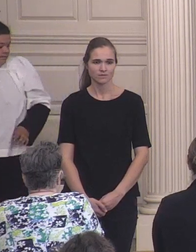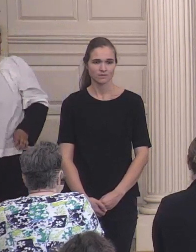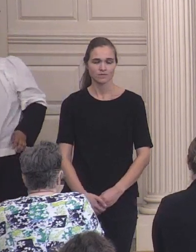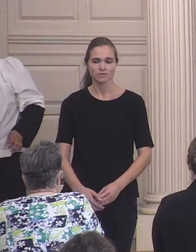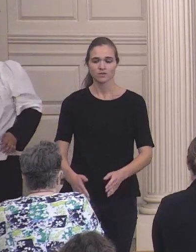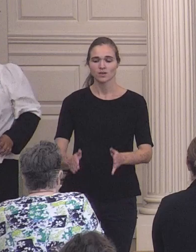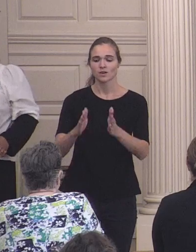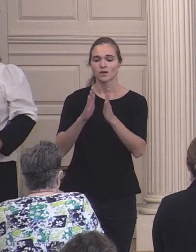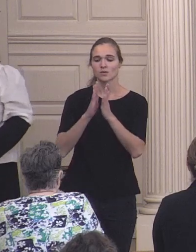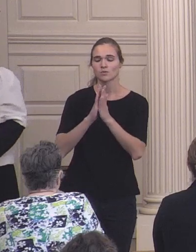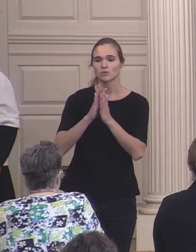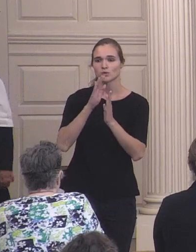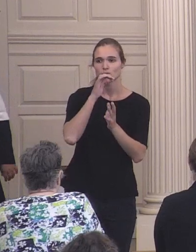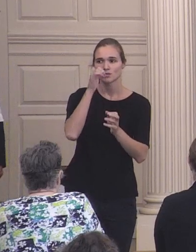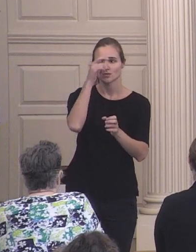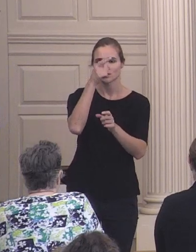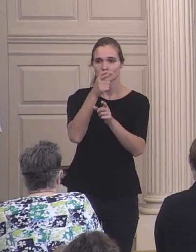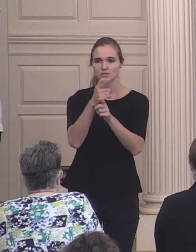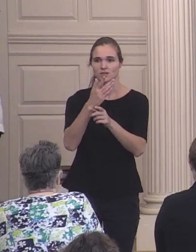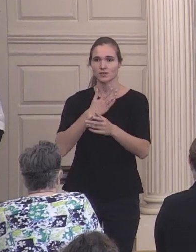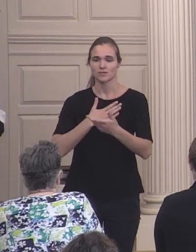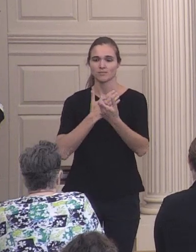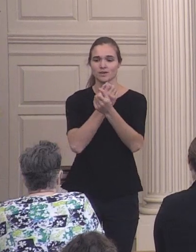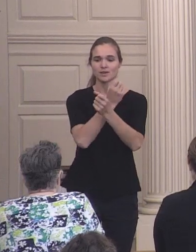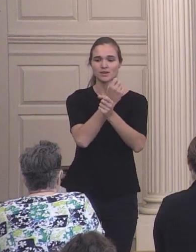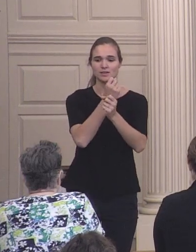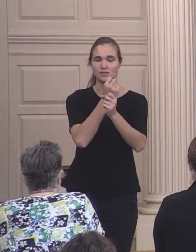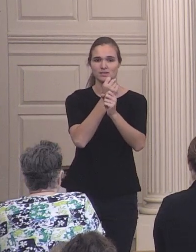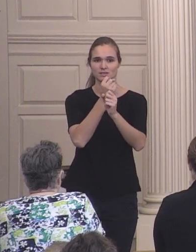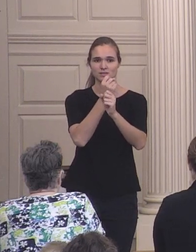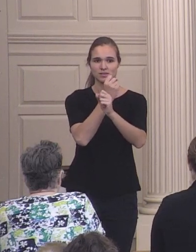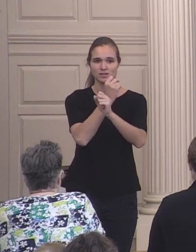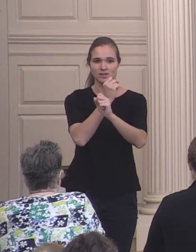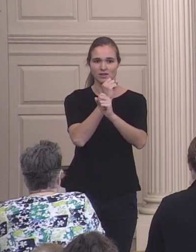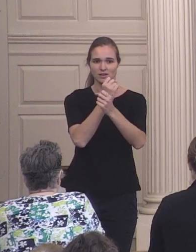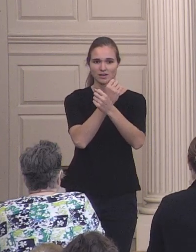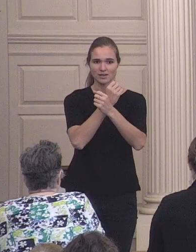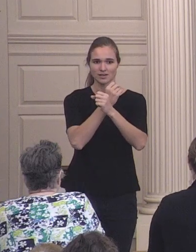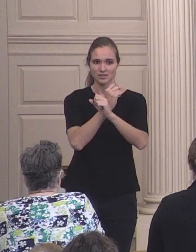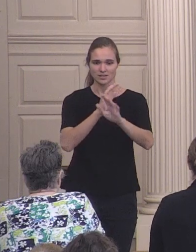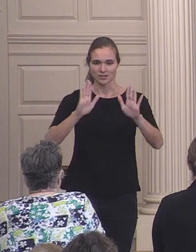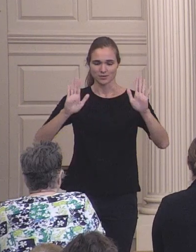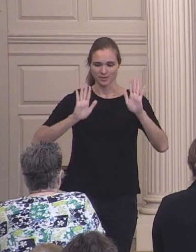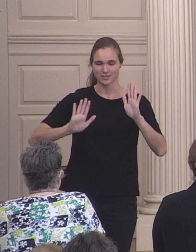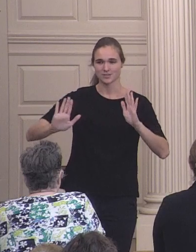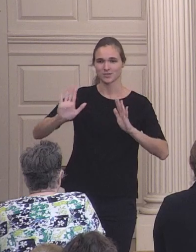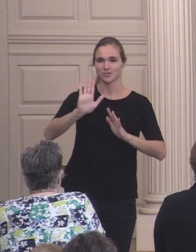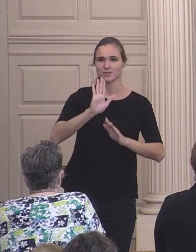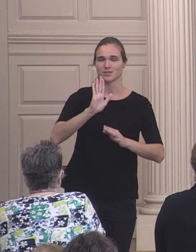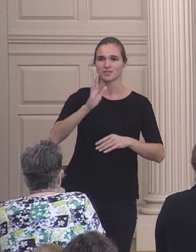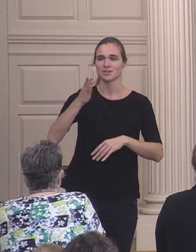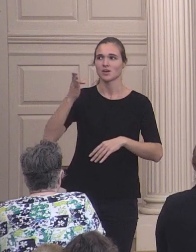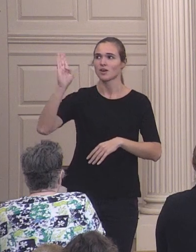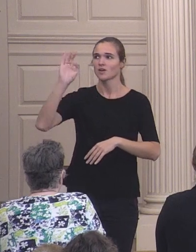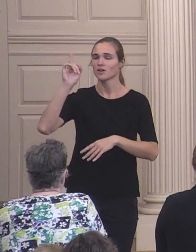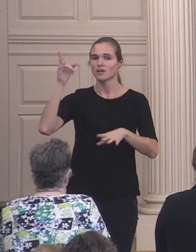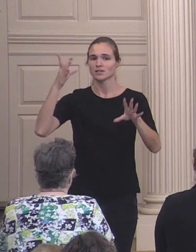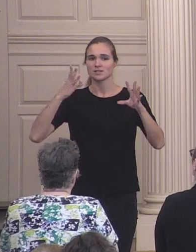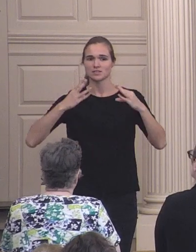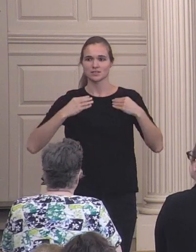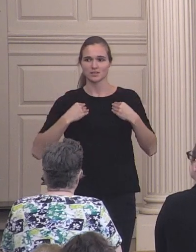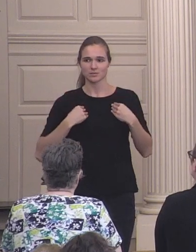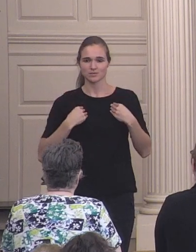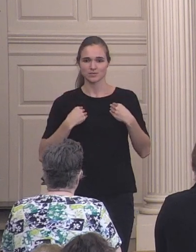Pray, my dear brothers and sisters, that my sacrifice and yours may be accepted to God, the Almighty